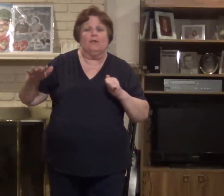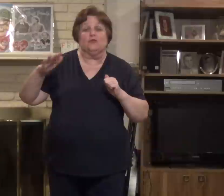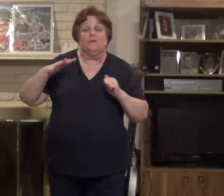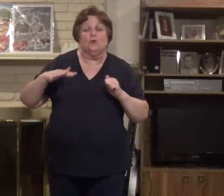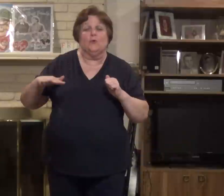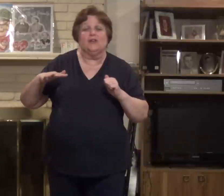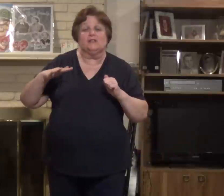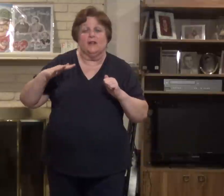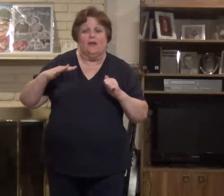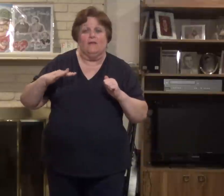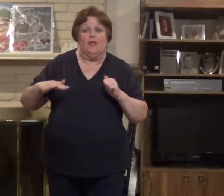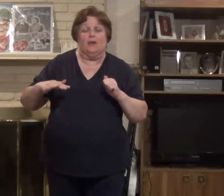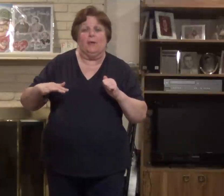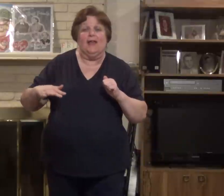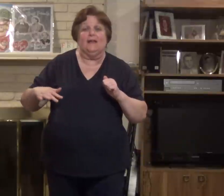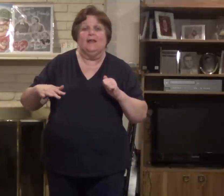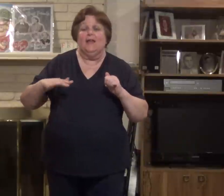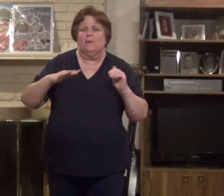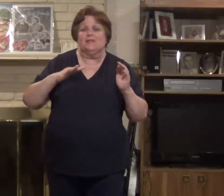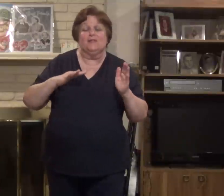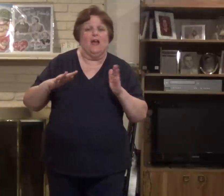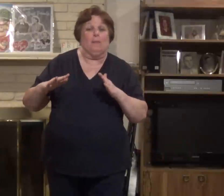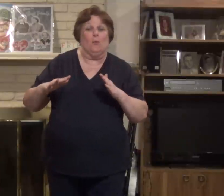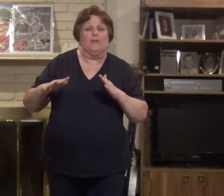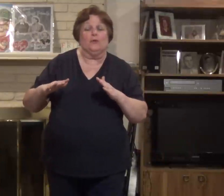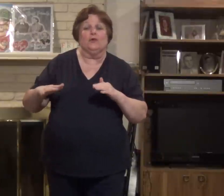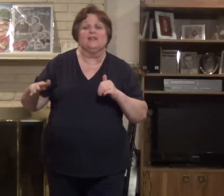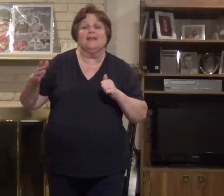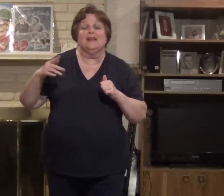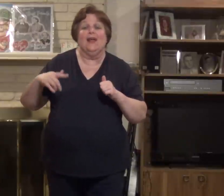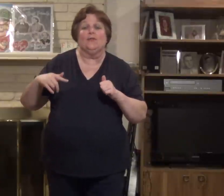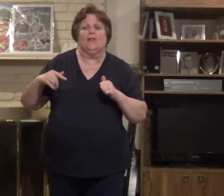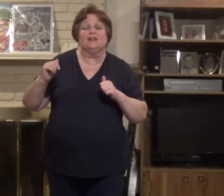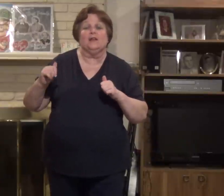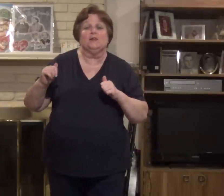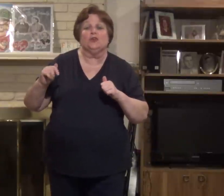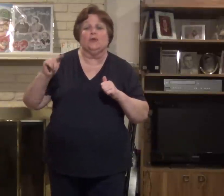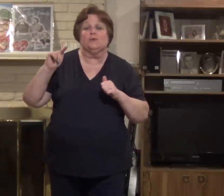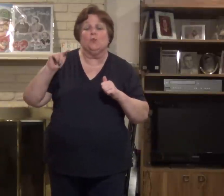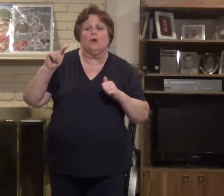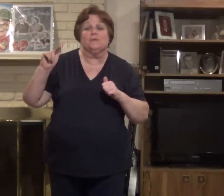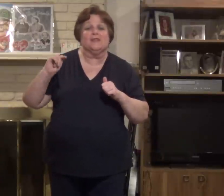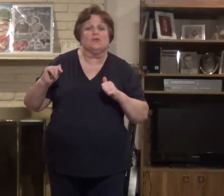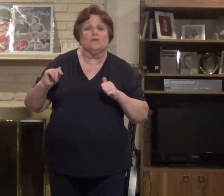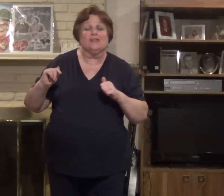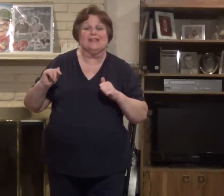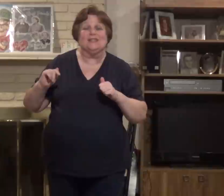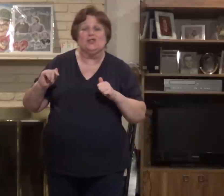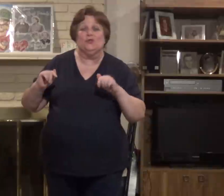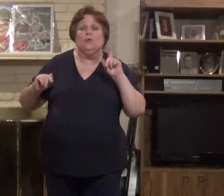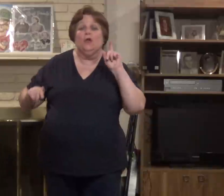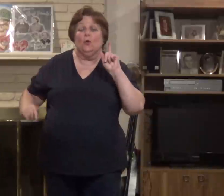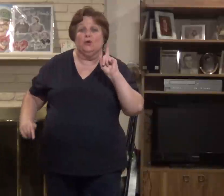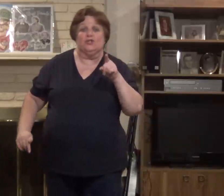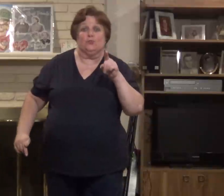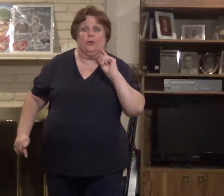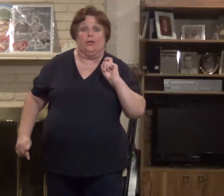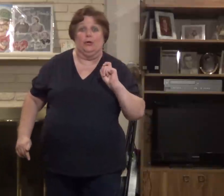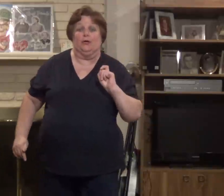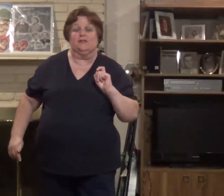first few weeks and I have a lot of pain. It was in the upper 130s. Now the last time I took it, it was 106 over 62, which is really good. So